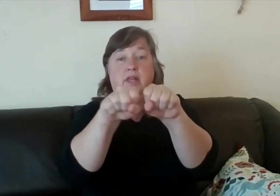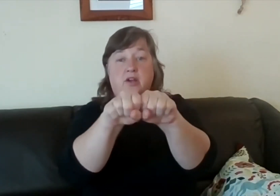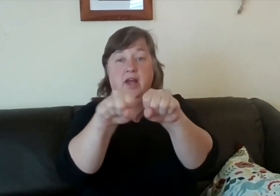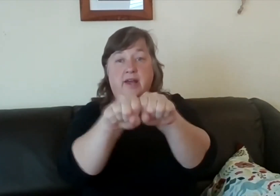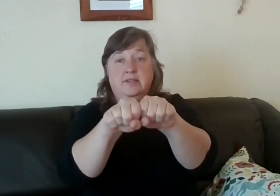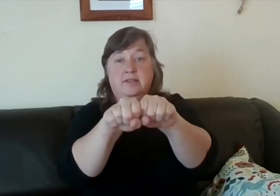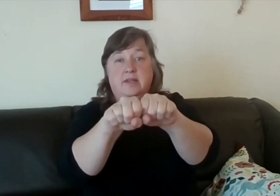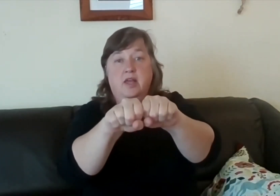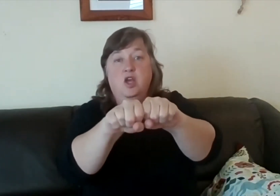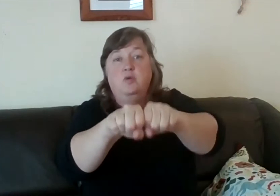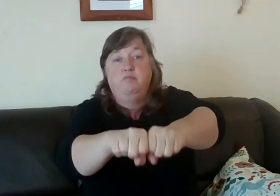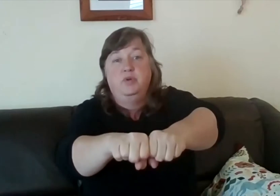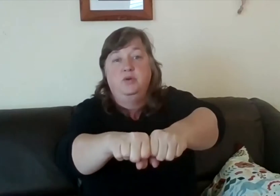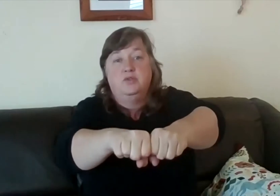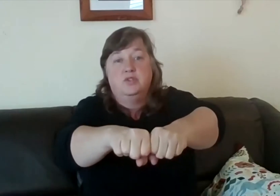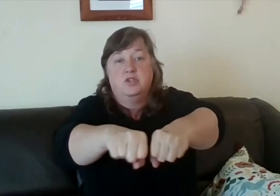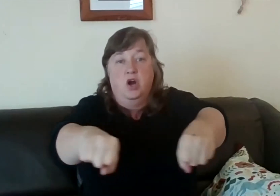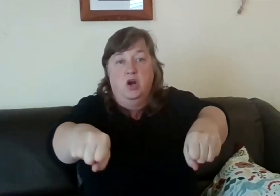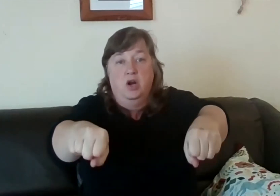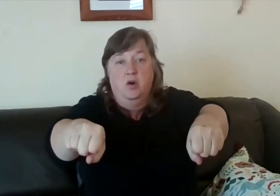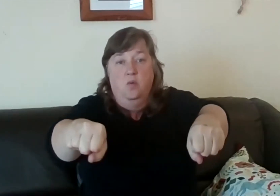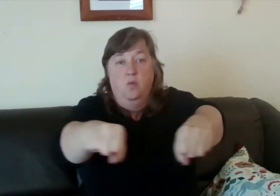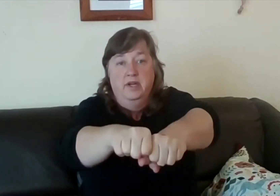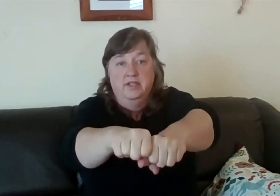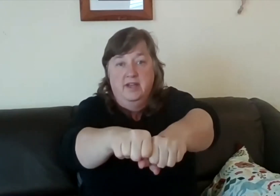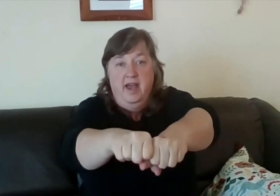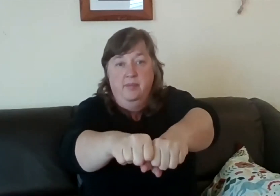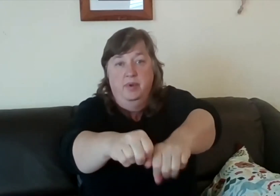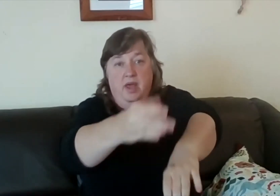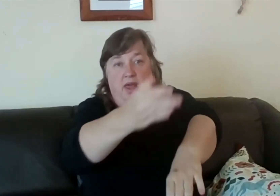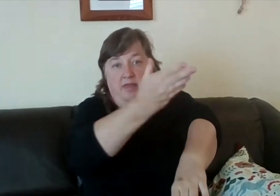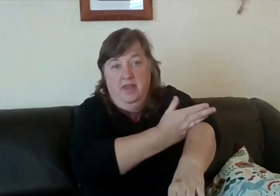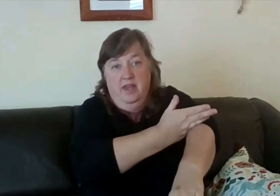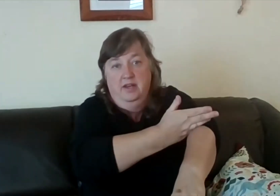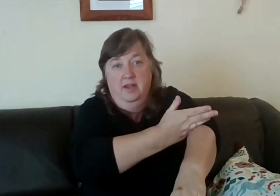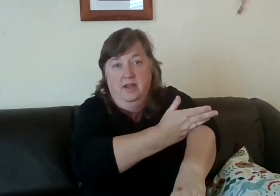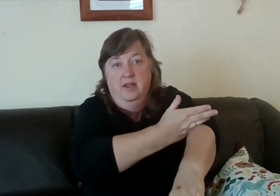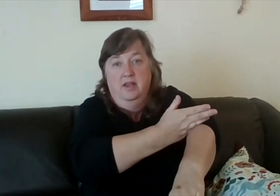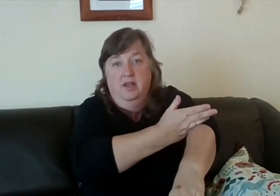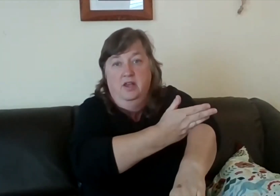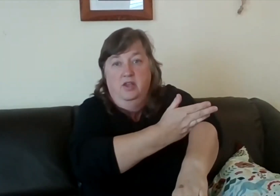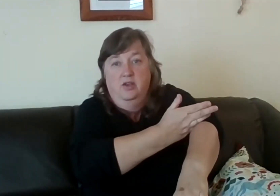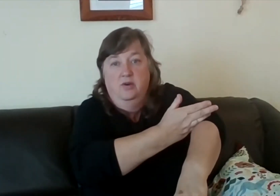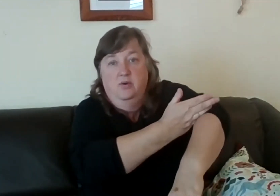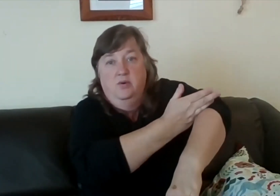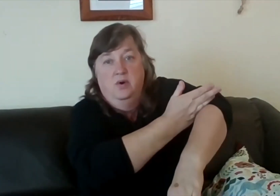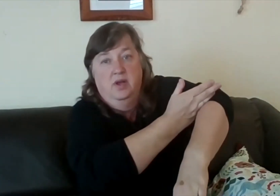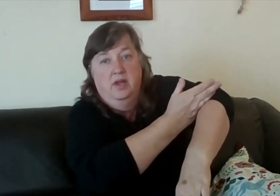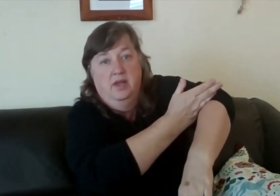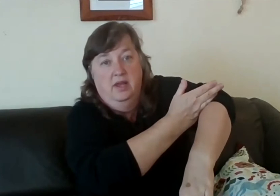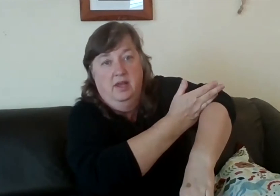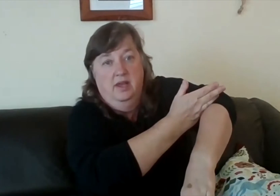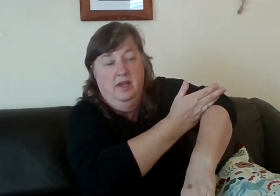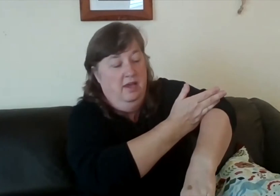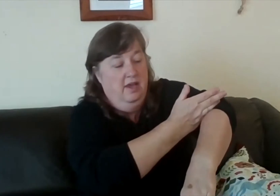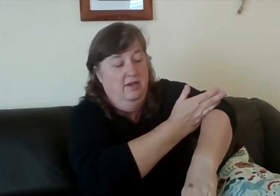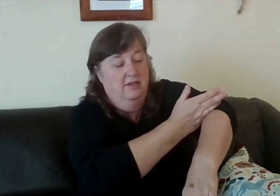your S, boots are one tap and then you hit